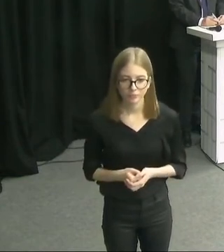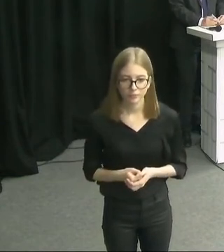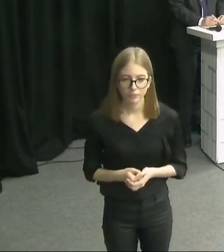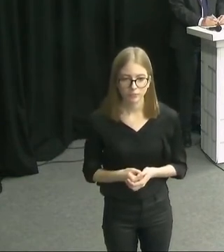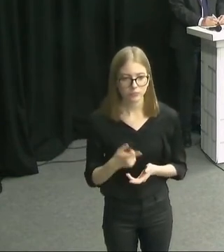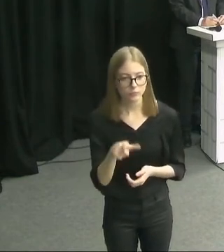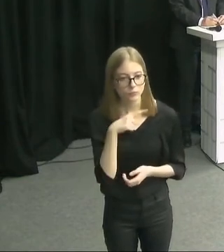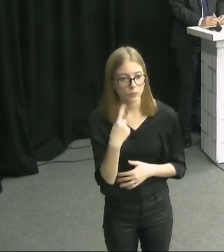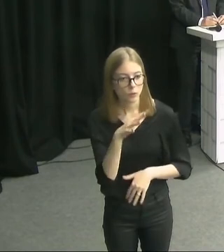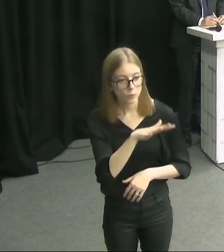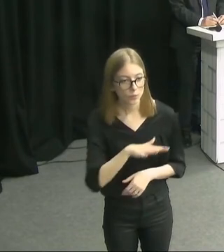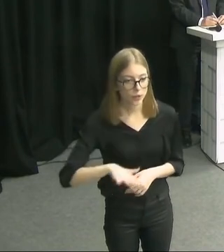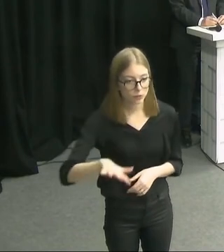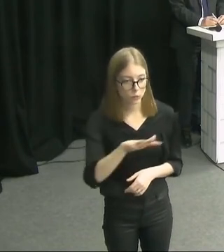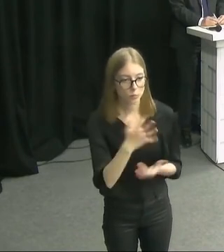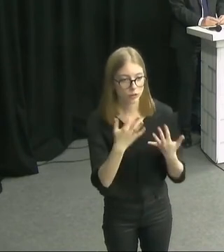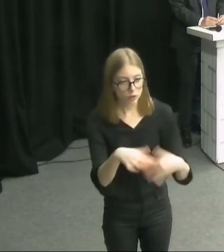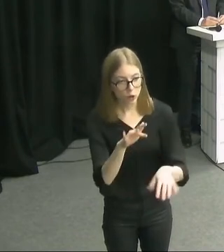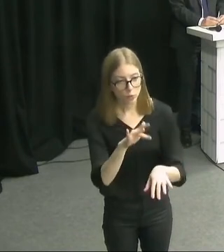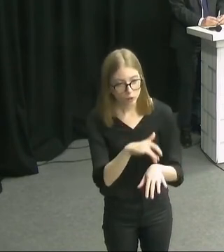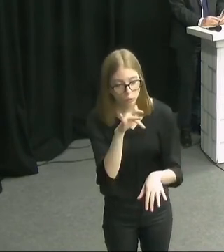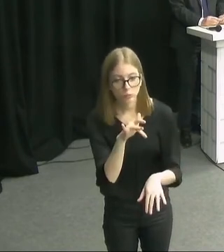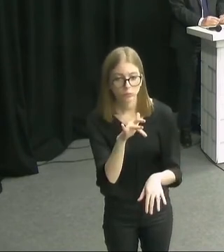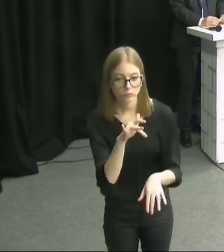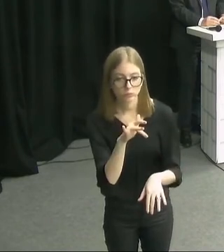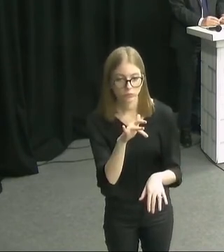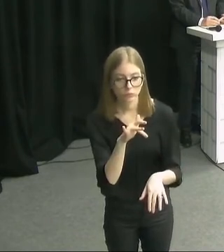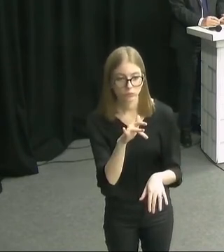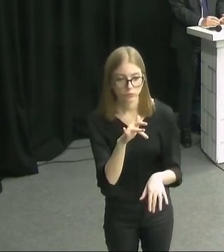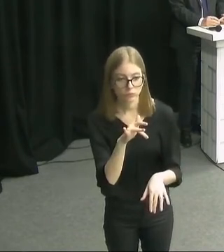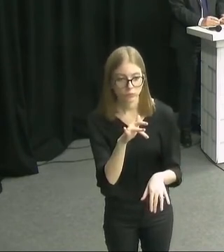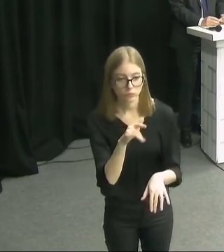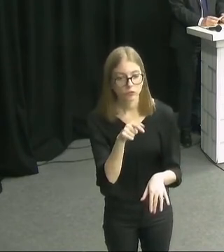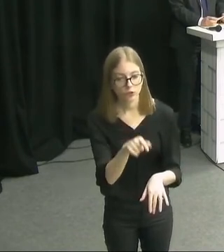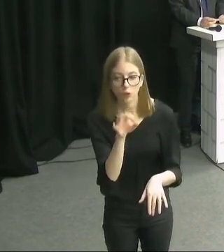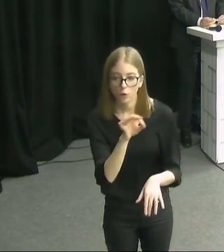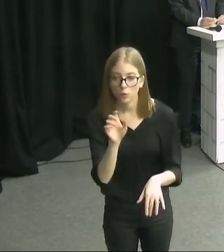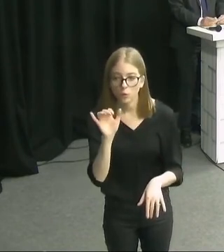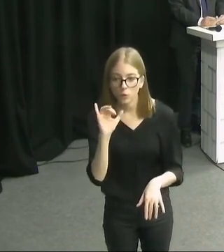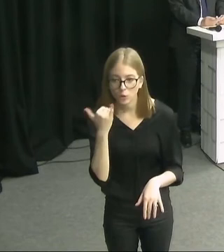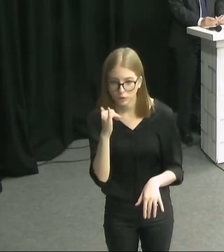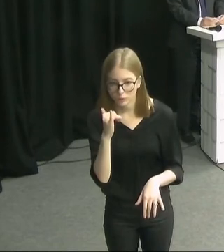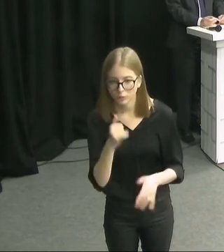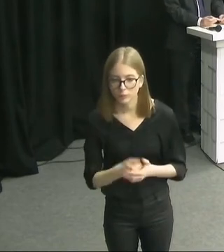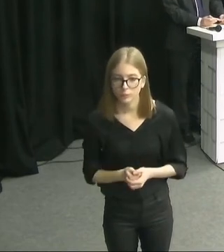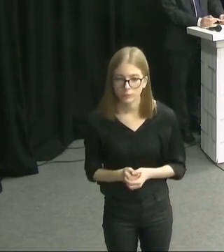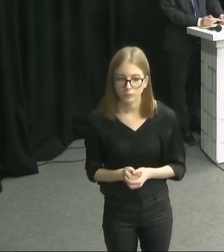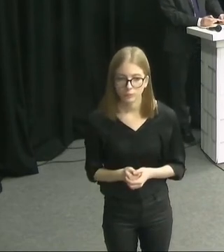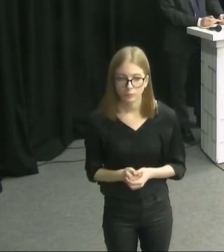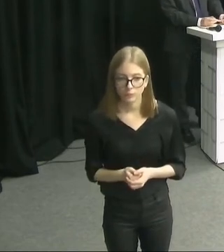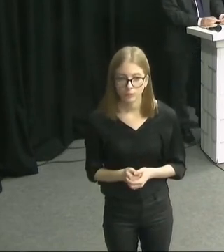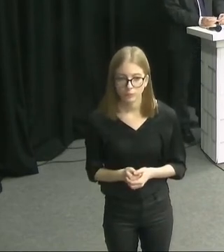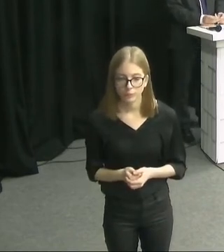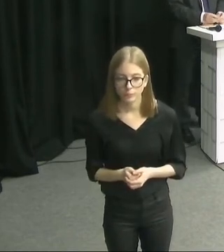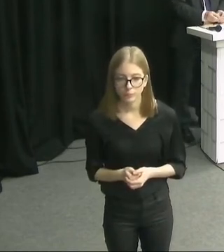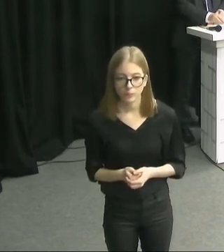It has been talked much about the community and the quality.